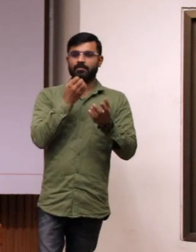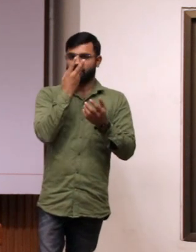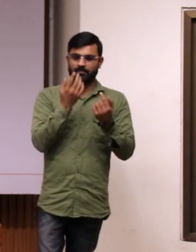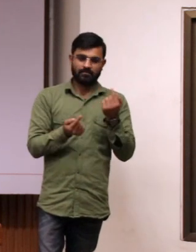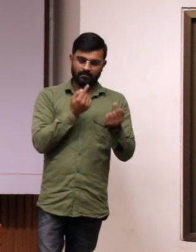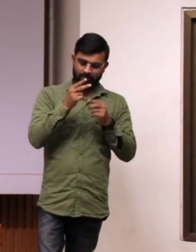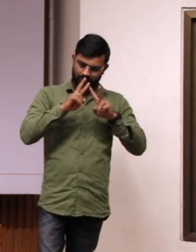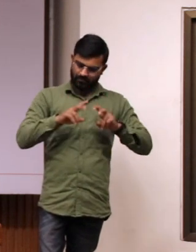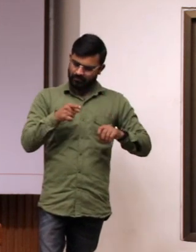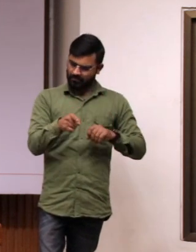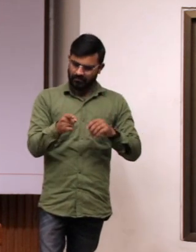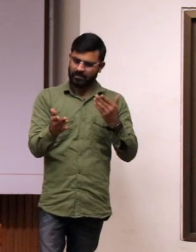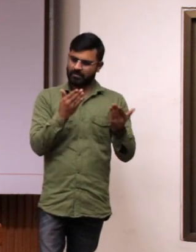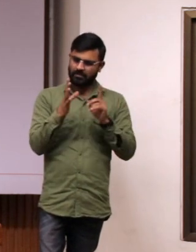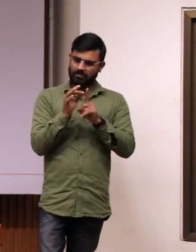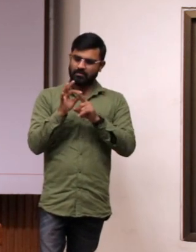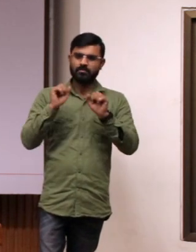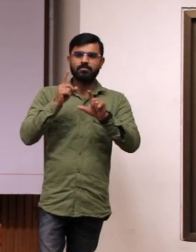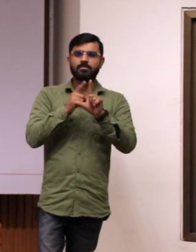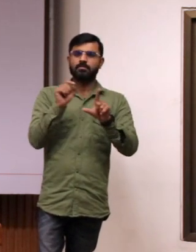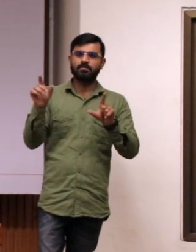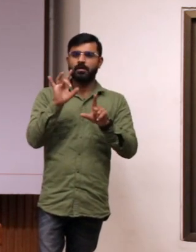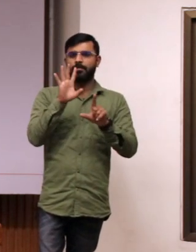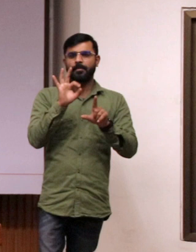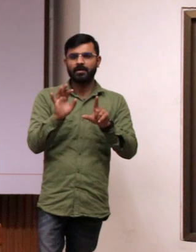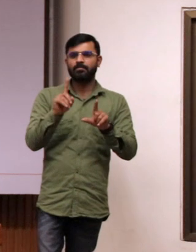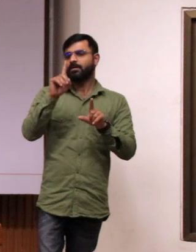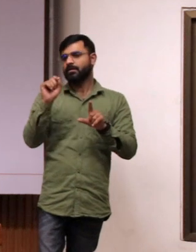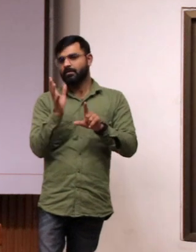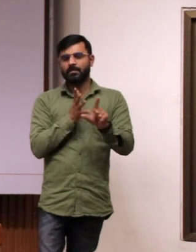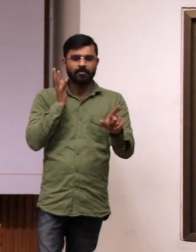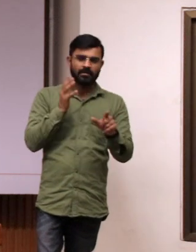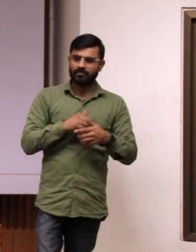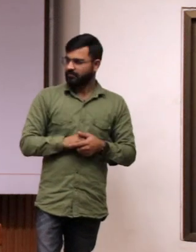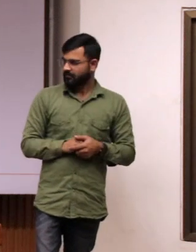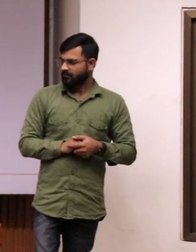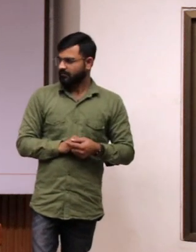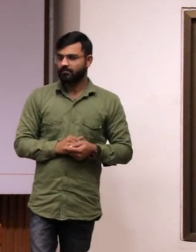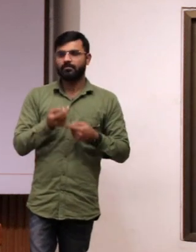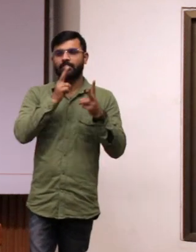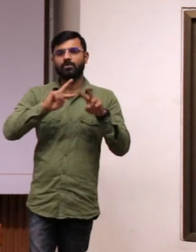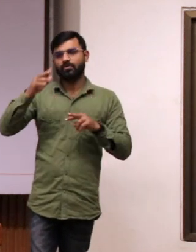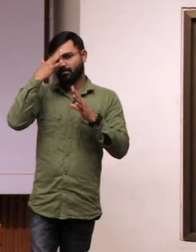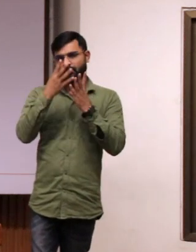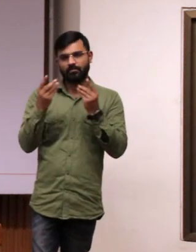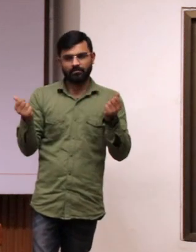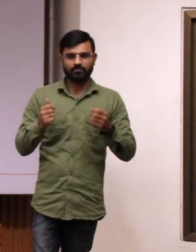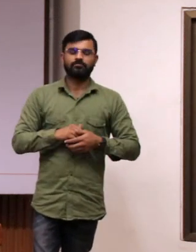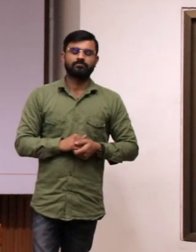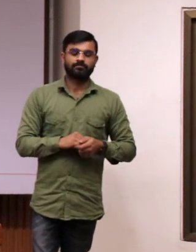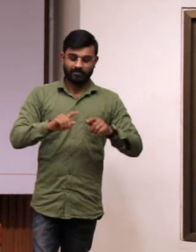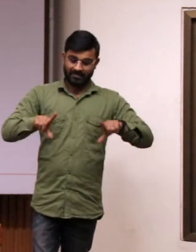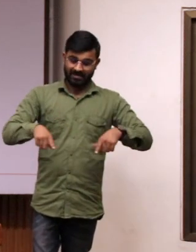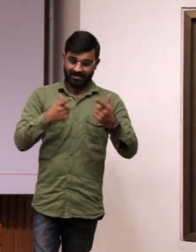and experimenting that whether it will survive or not, 100 years, 50 years, 10 years, 5 years. And we came out with a solution that